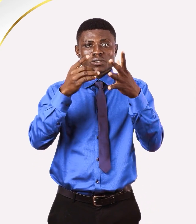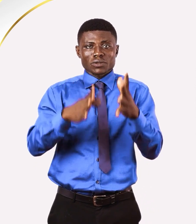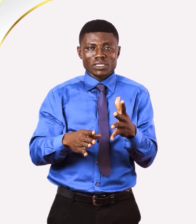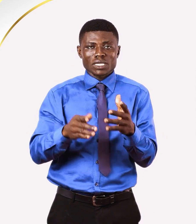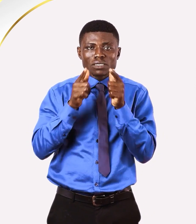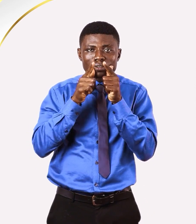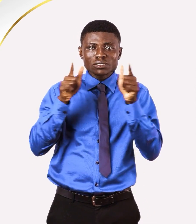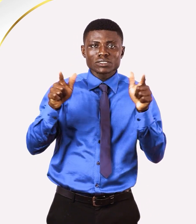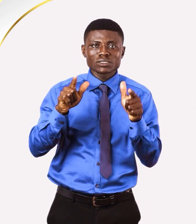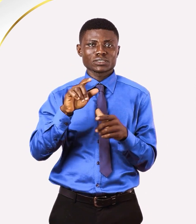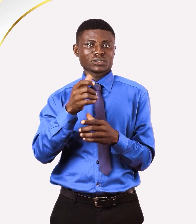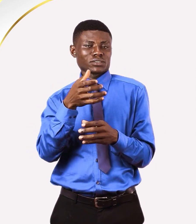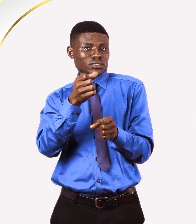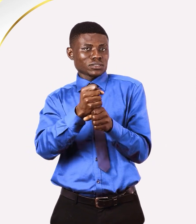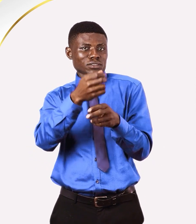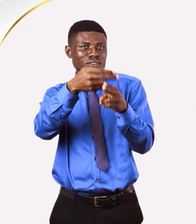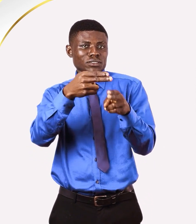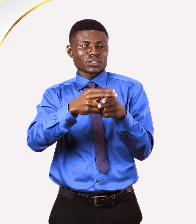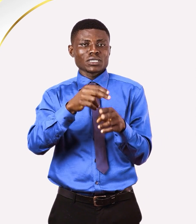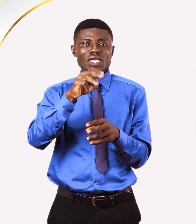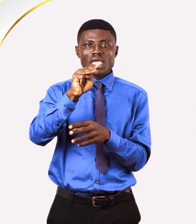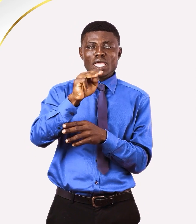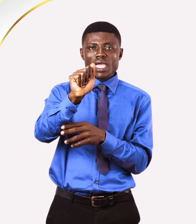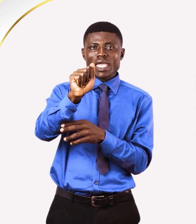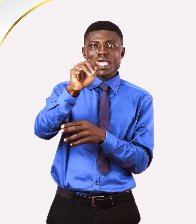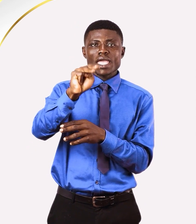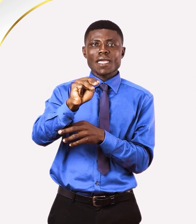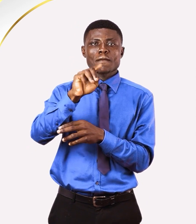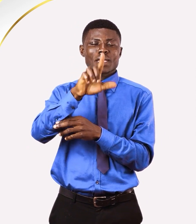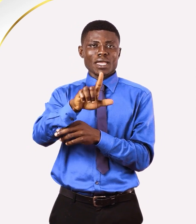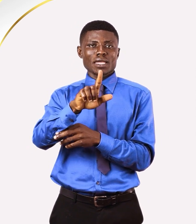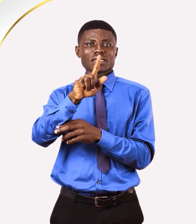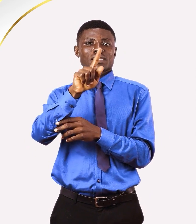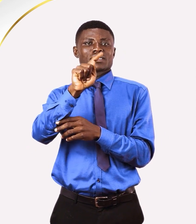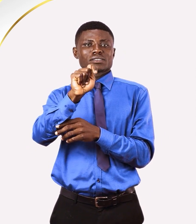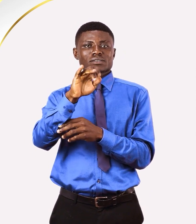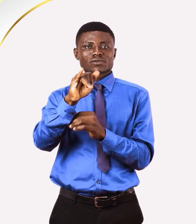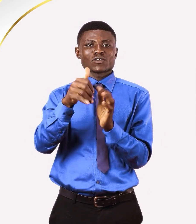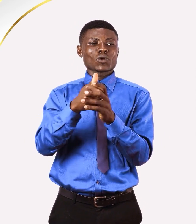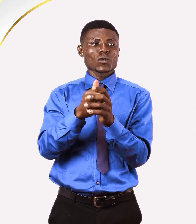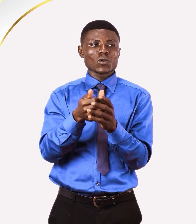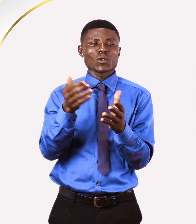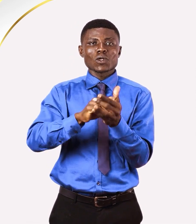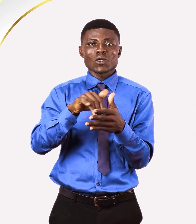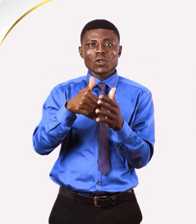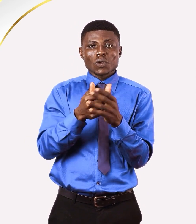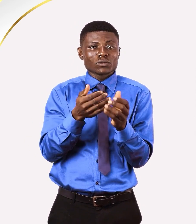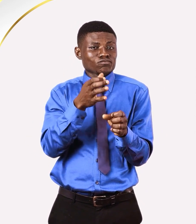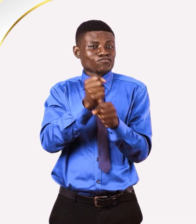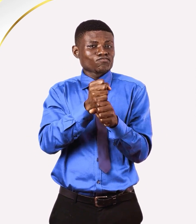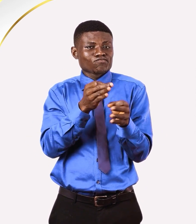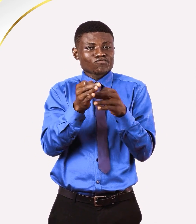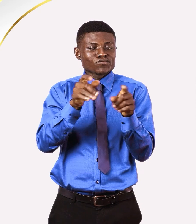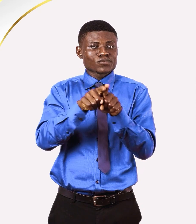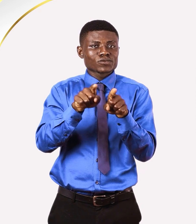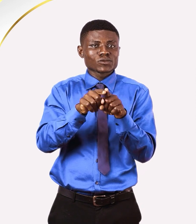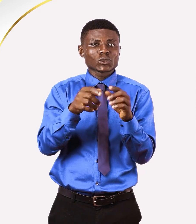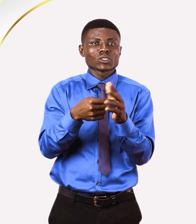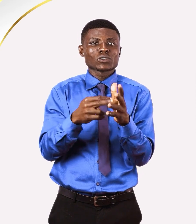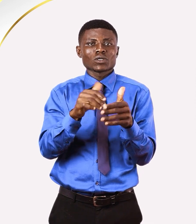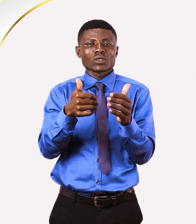Deputy Director General. Acronym AML. CFT. CPF.